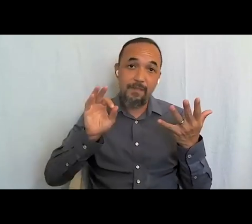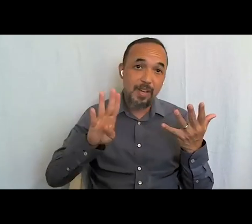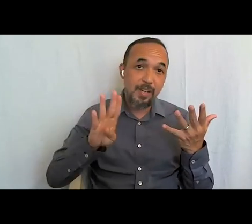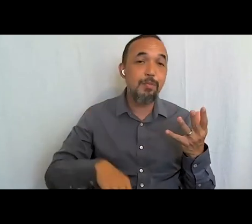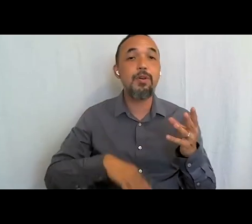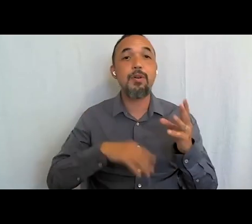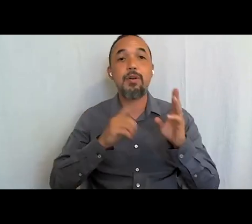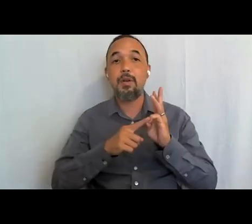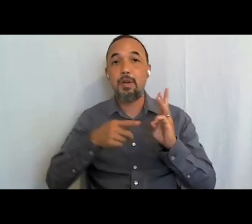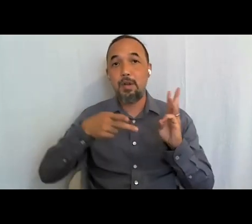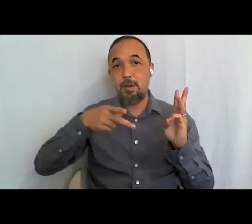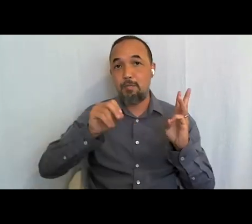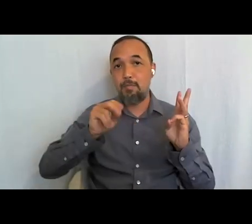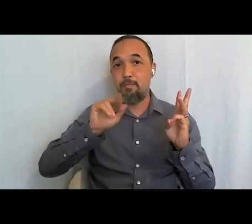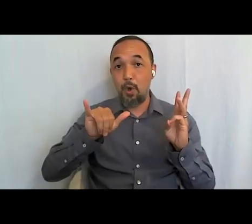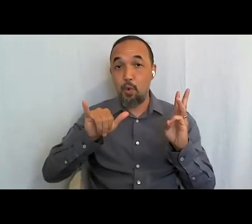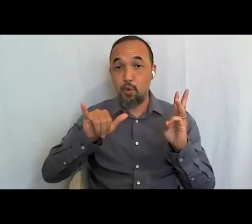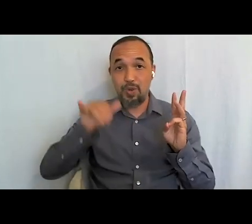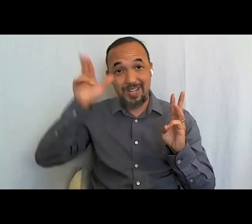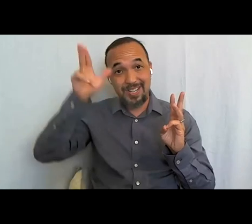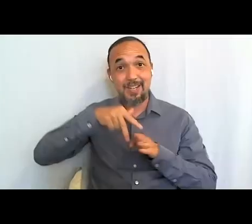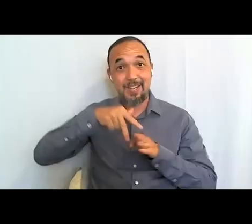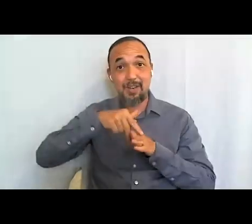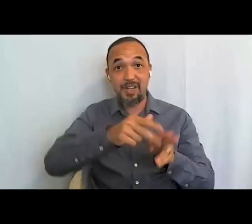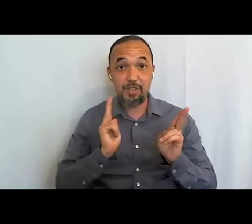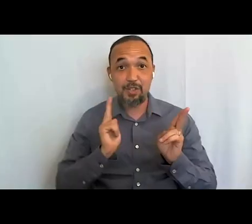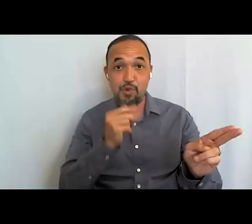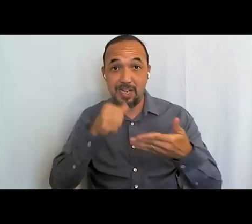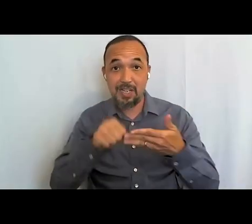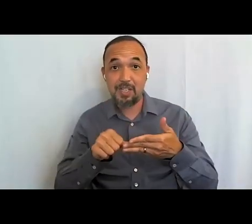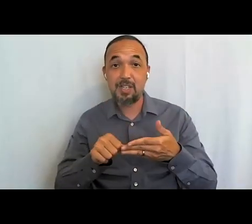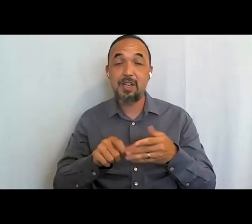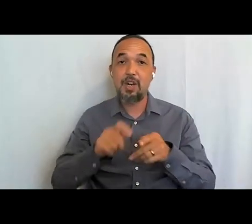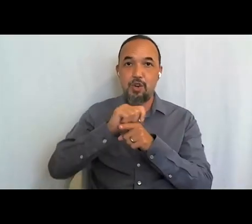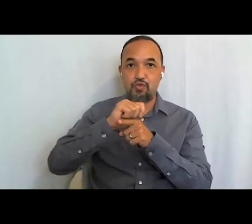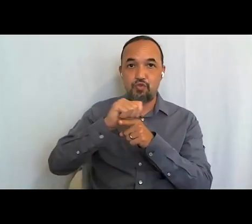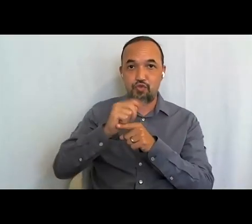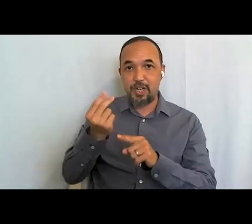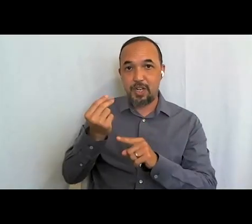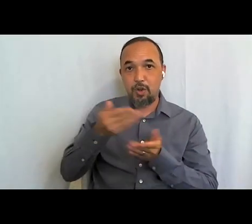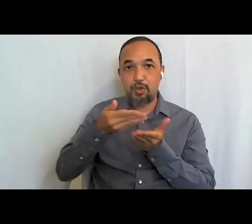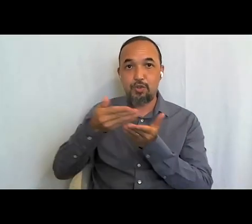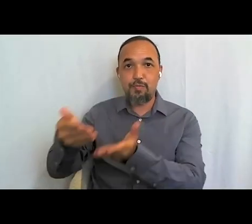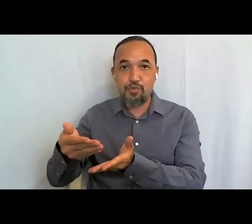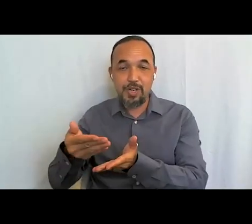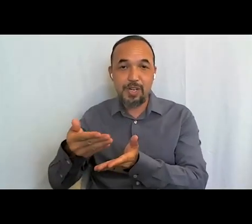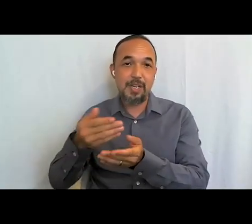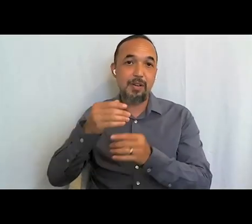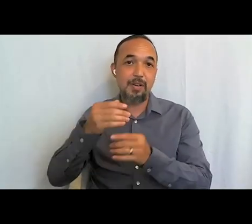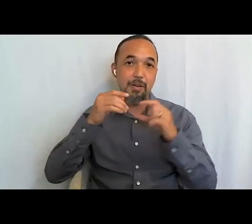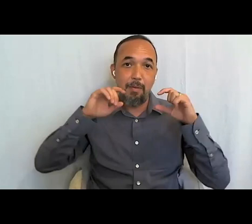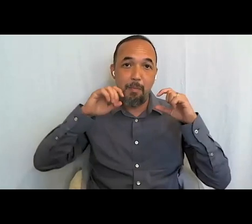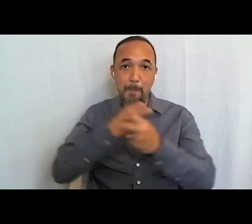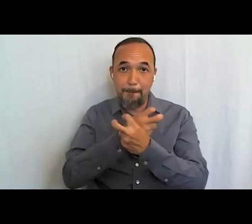Pony Express, training a dog to bring a bone with words on it? Is it Morse code, semaphore, telepathy?